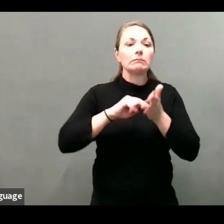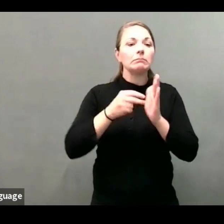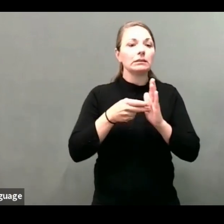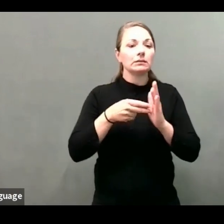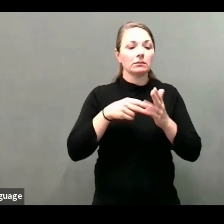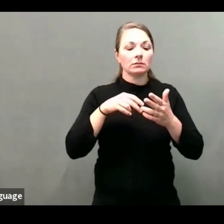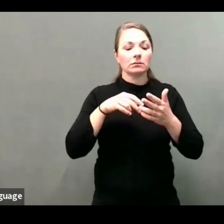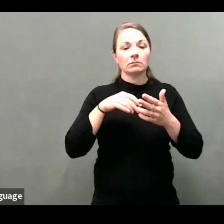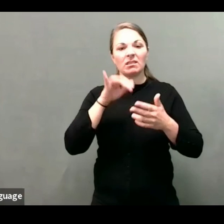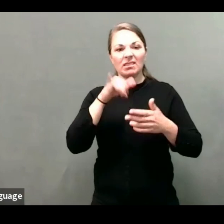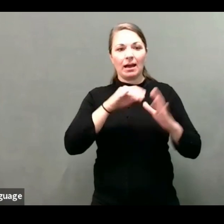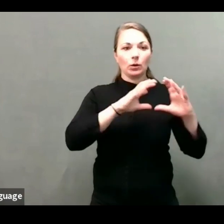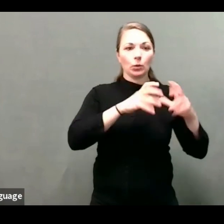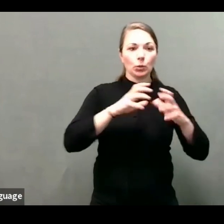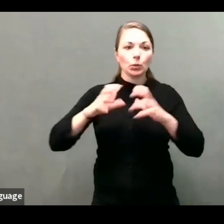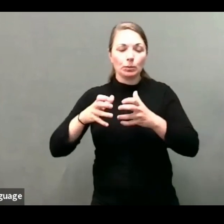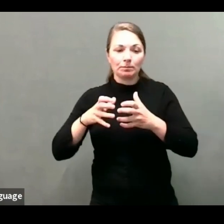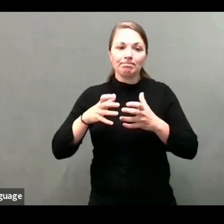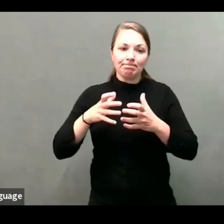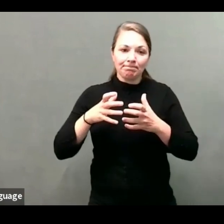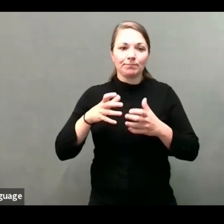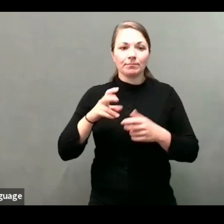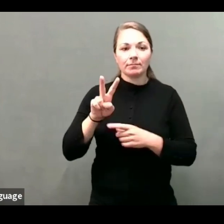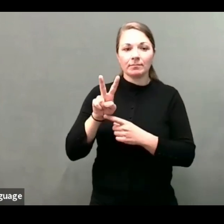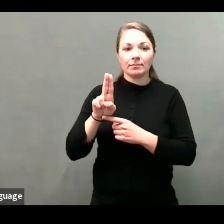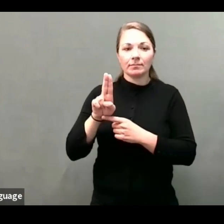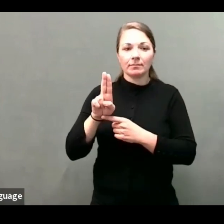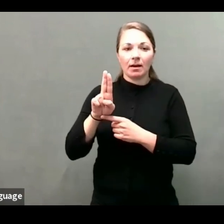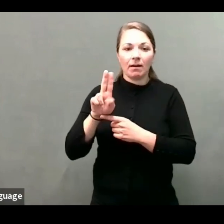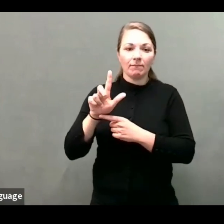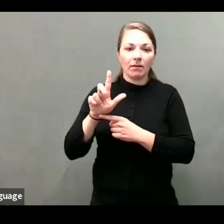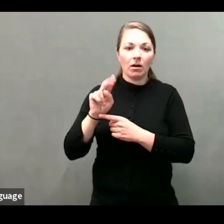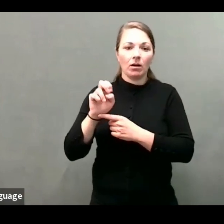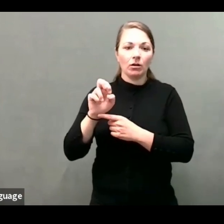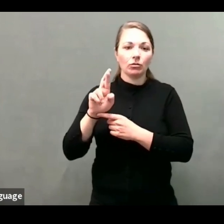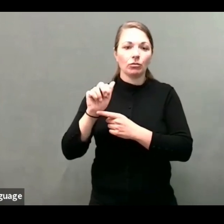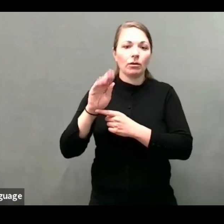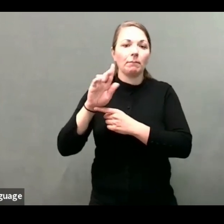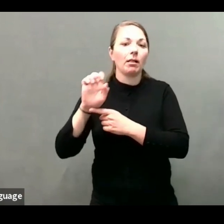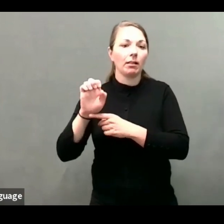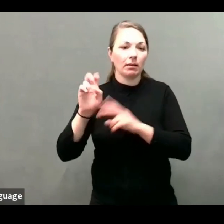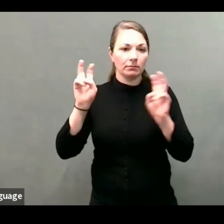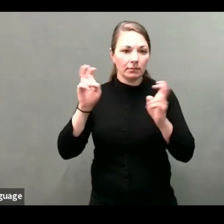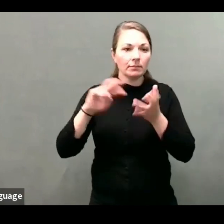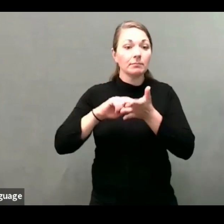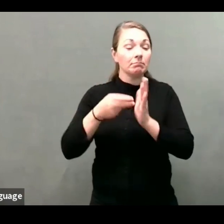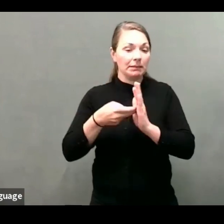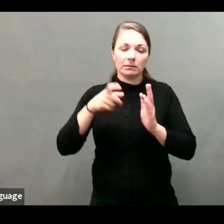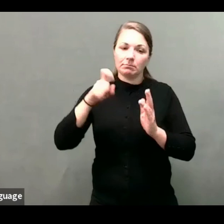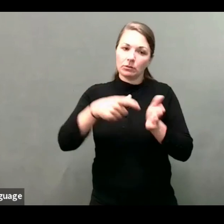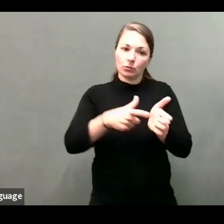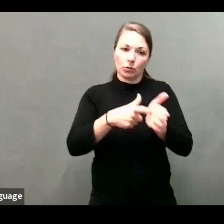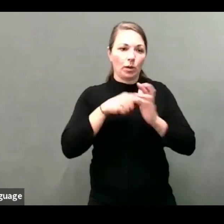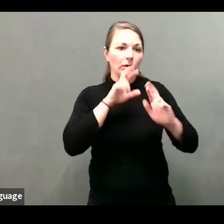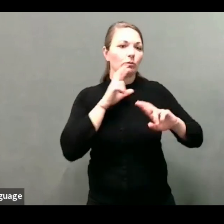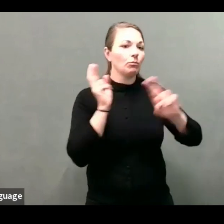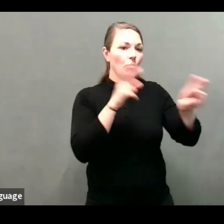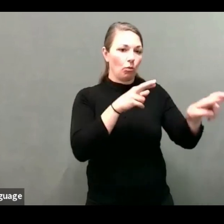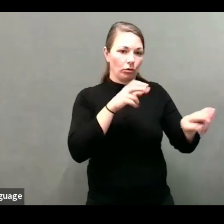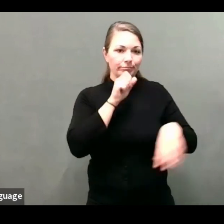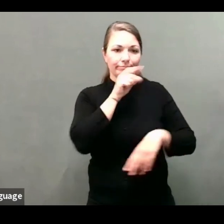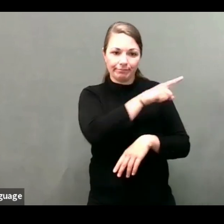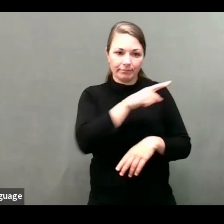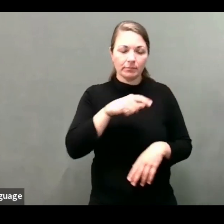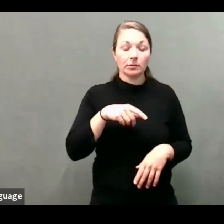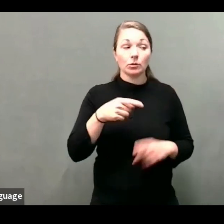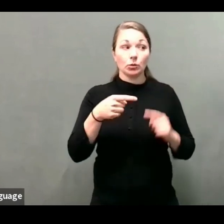the SANE will have to make that report to law enforcement and to DHS